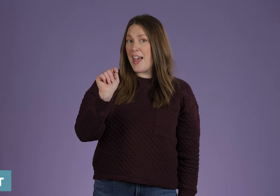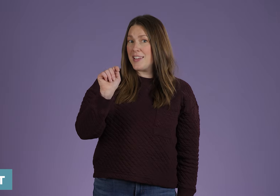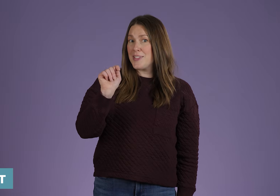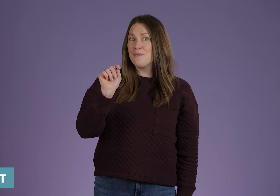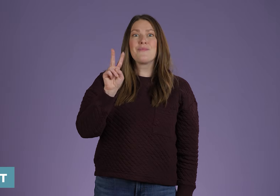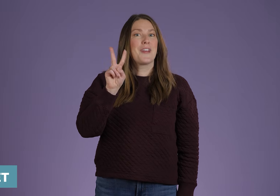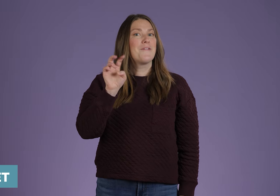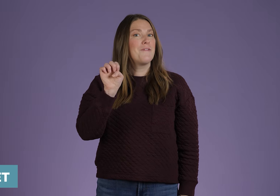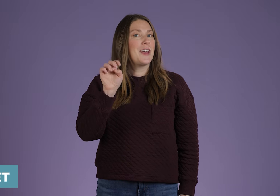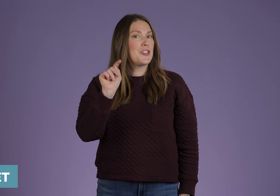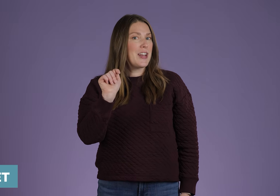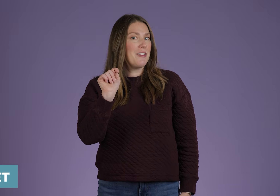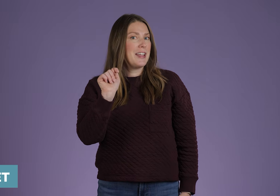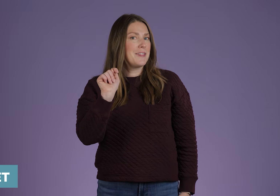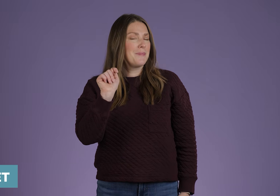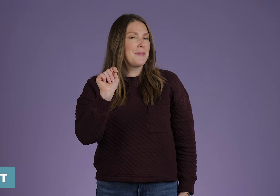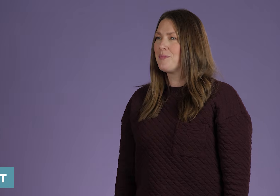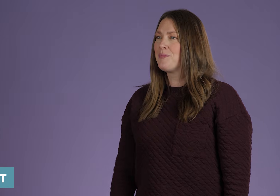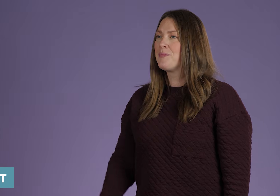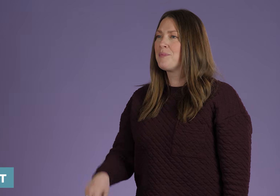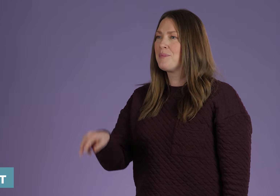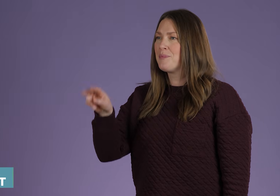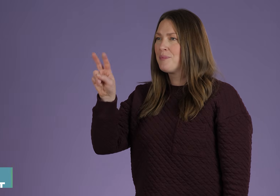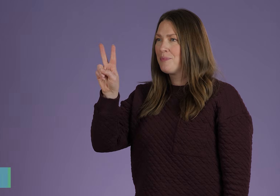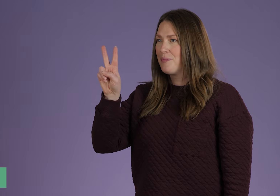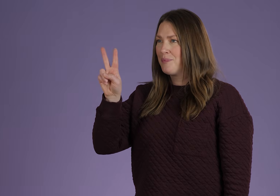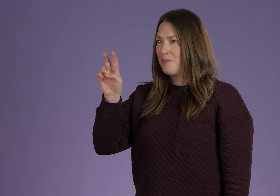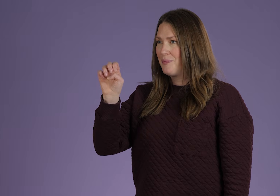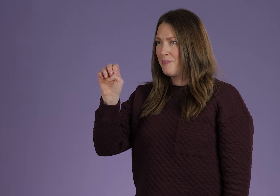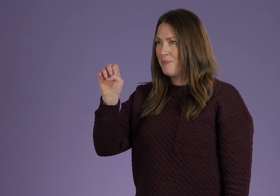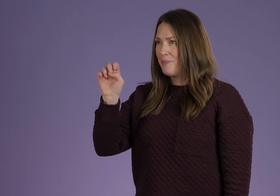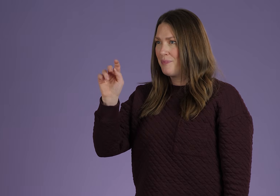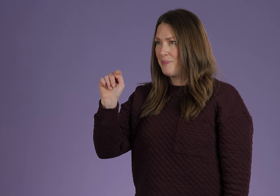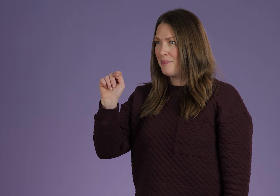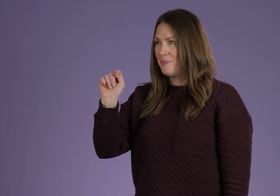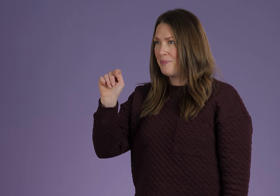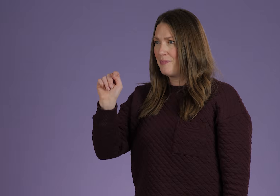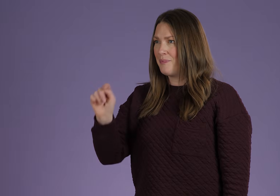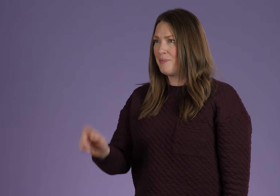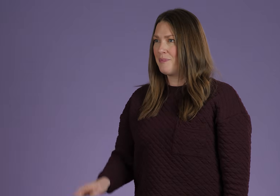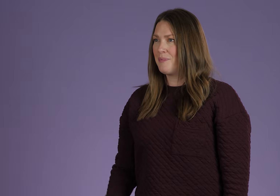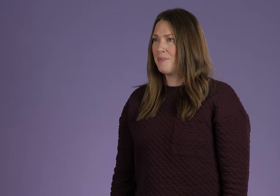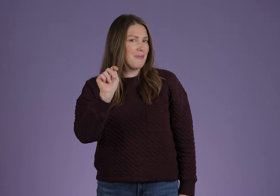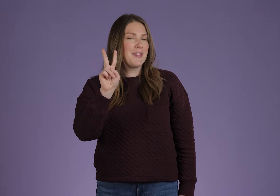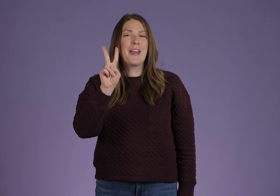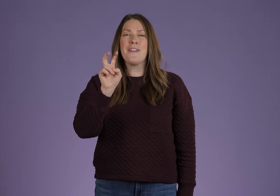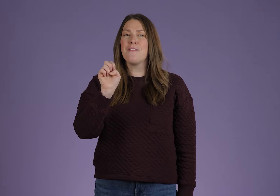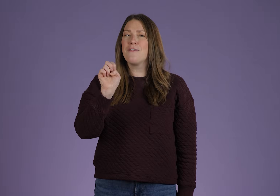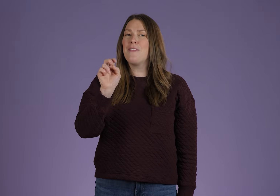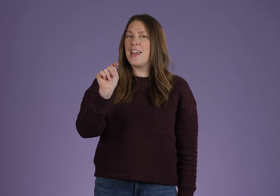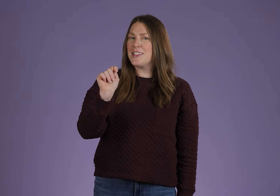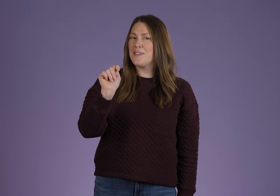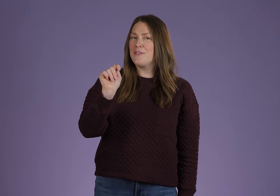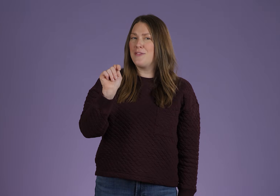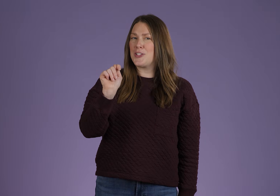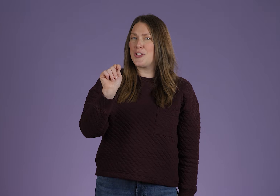Vet. Veterinarian. You abbreviate it by fingerspelling V-E-T. Vet,